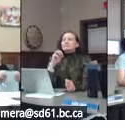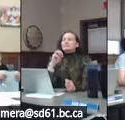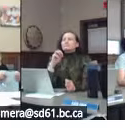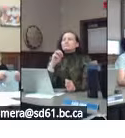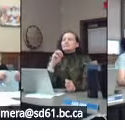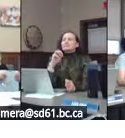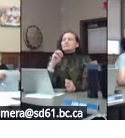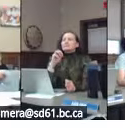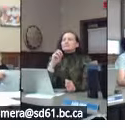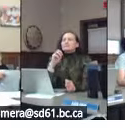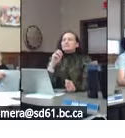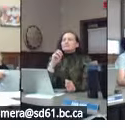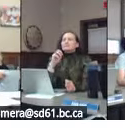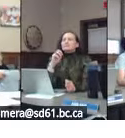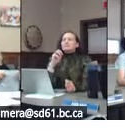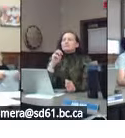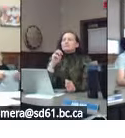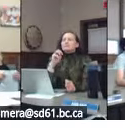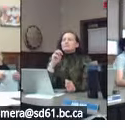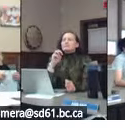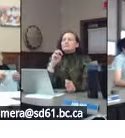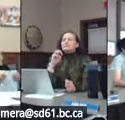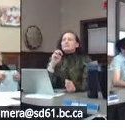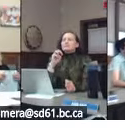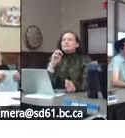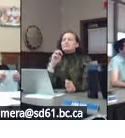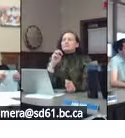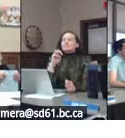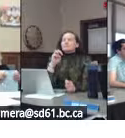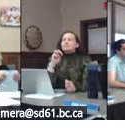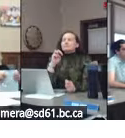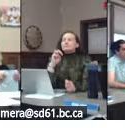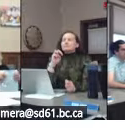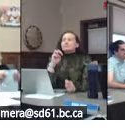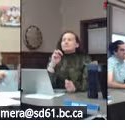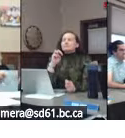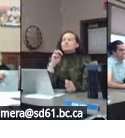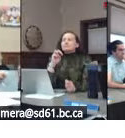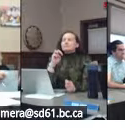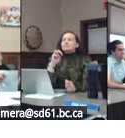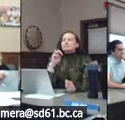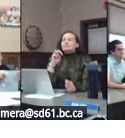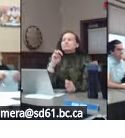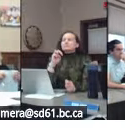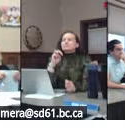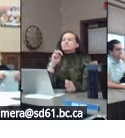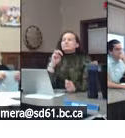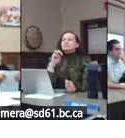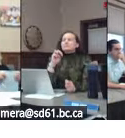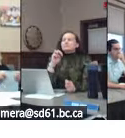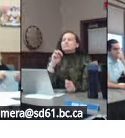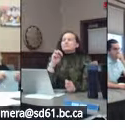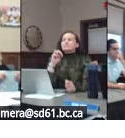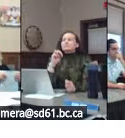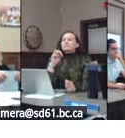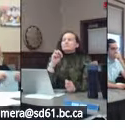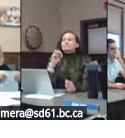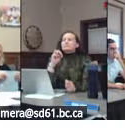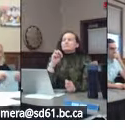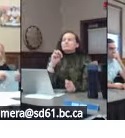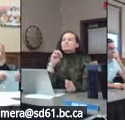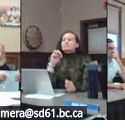years to finish. It'd be expedited a little bit if everybody agrees and if the project budget